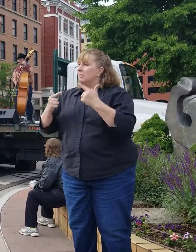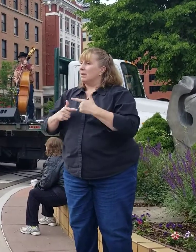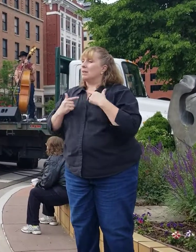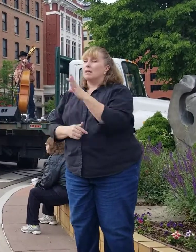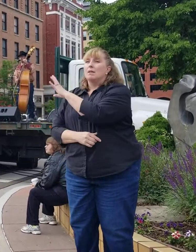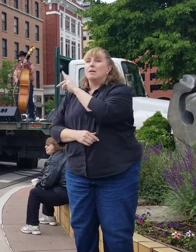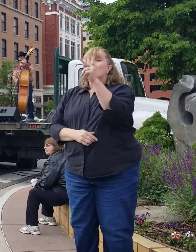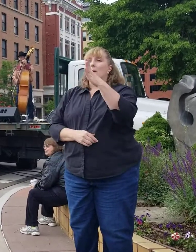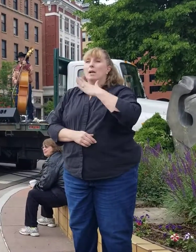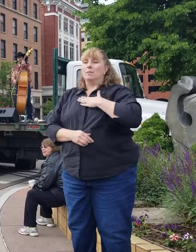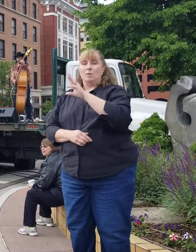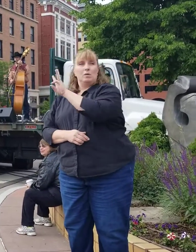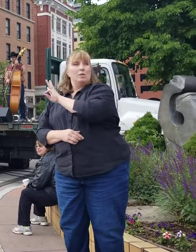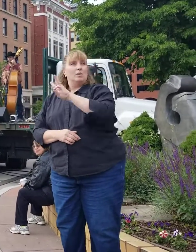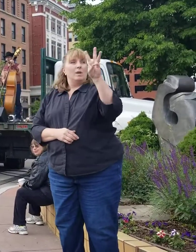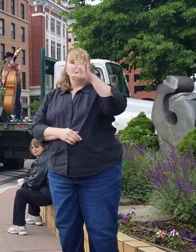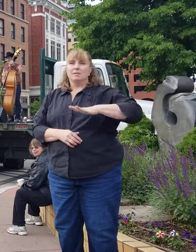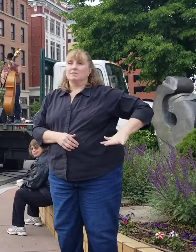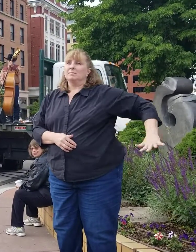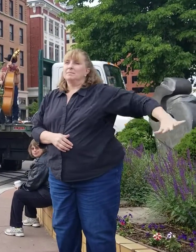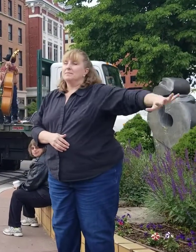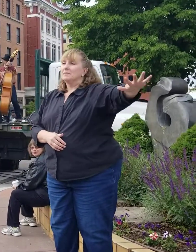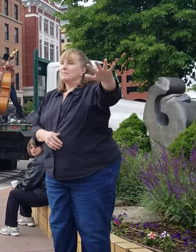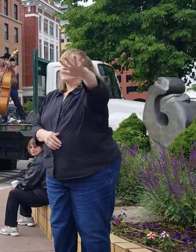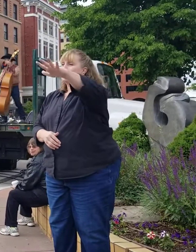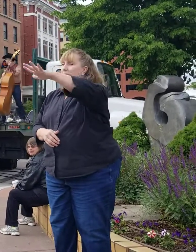Back on this western plane